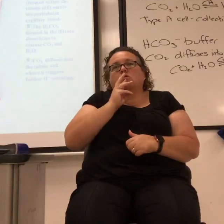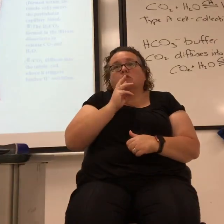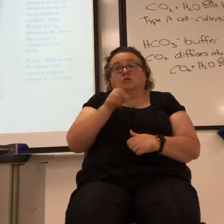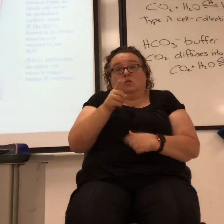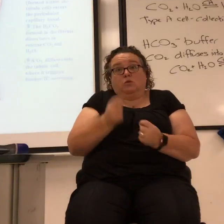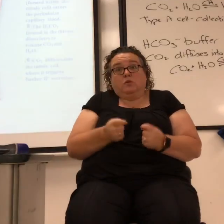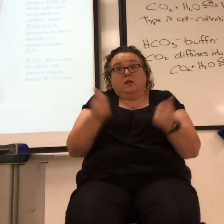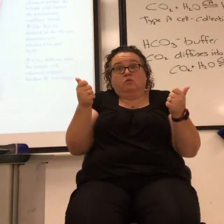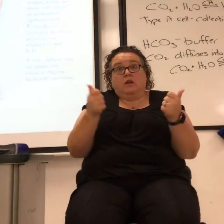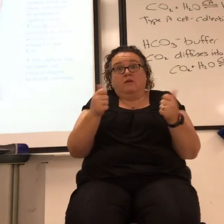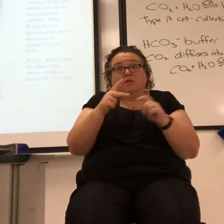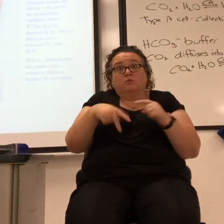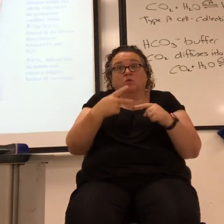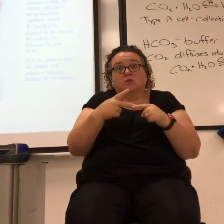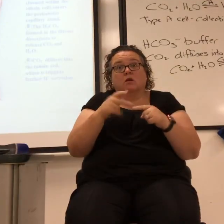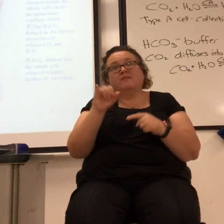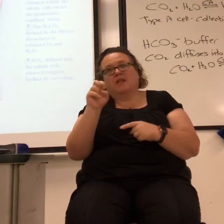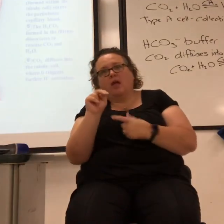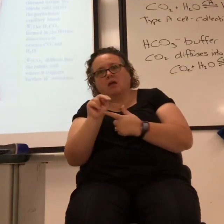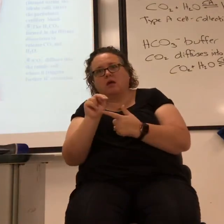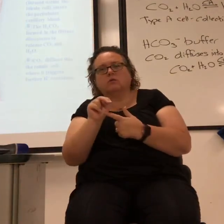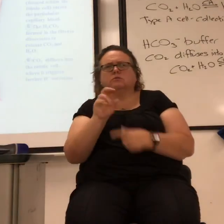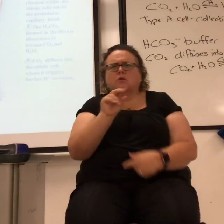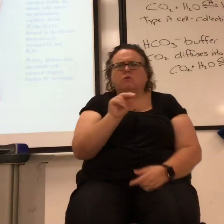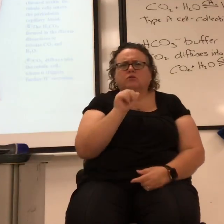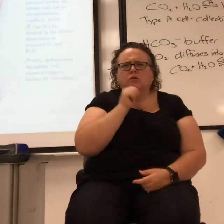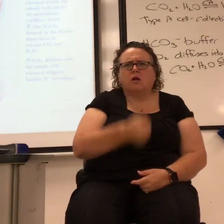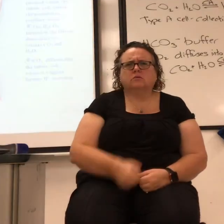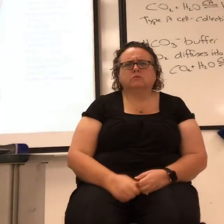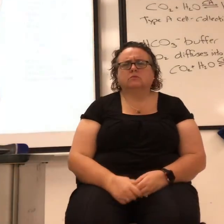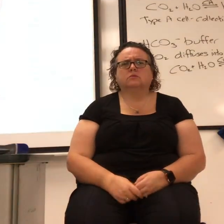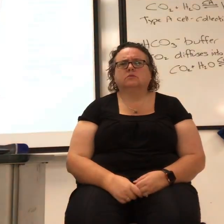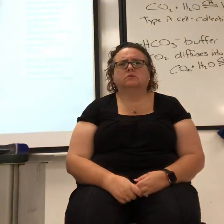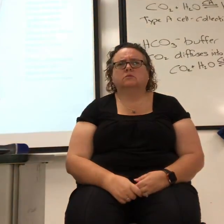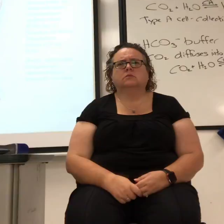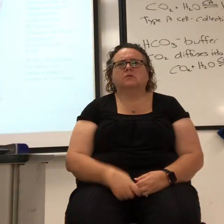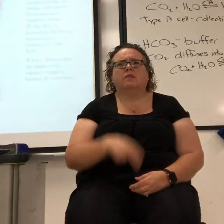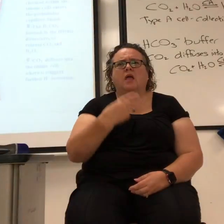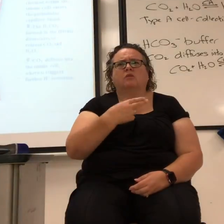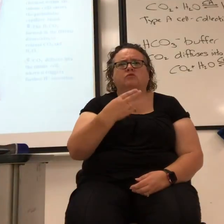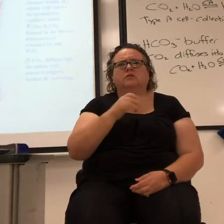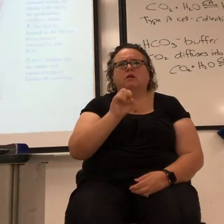proton, the hydrogen ion? No, you're not.